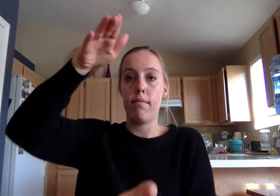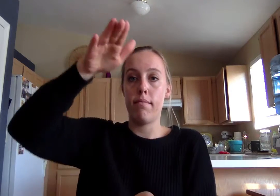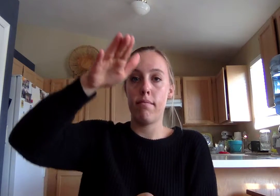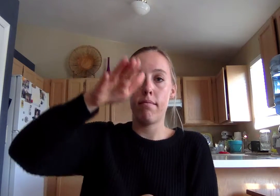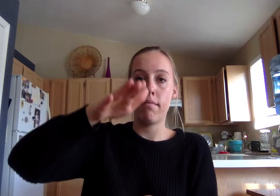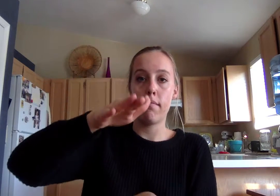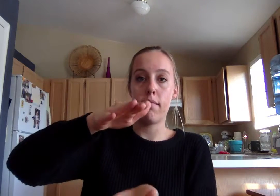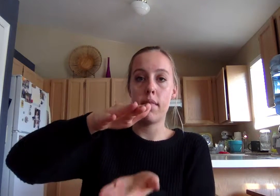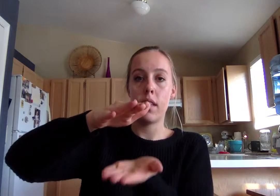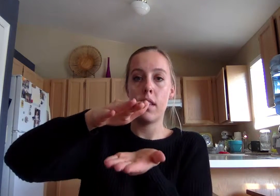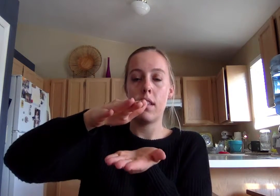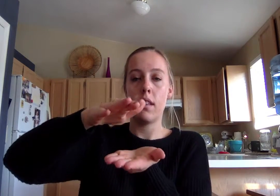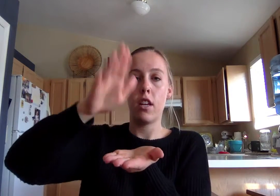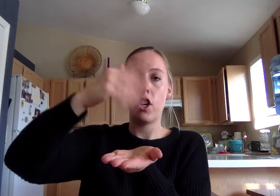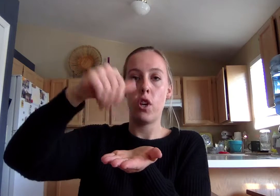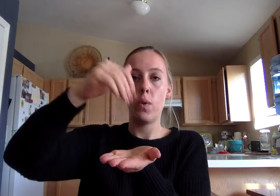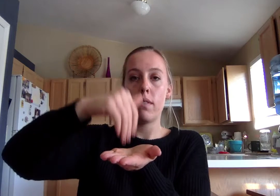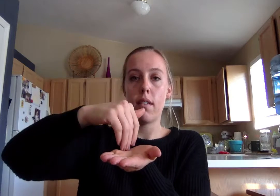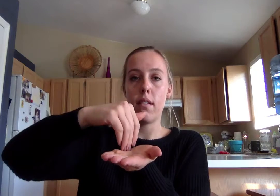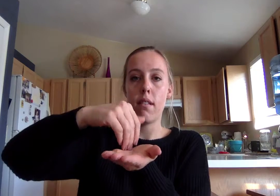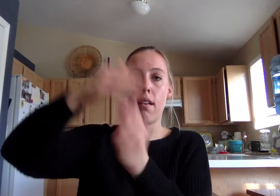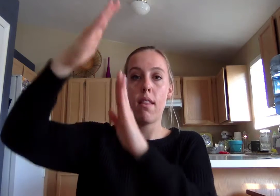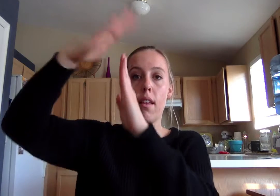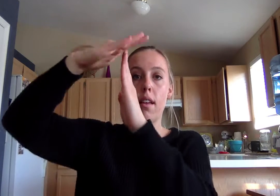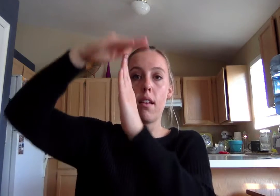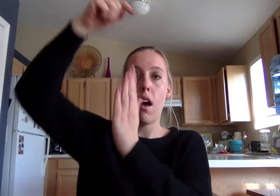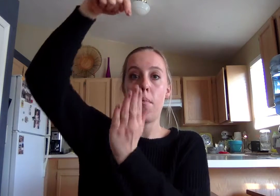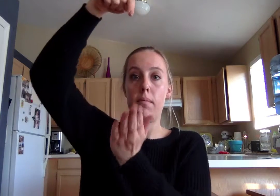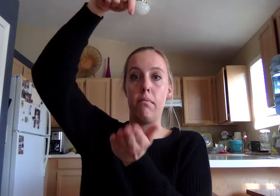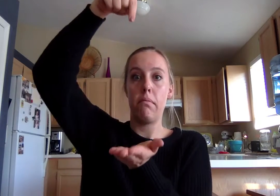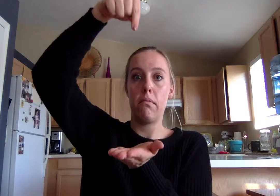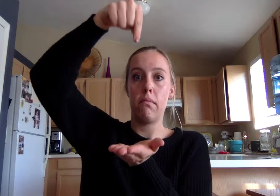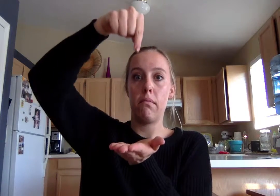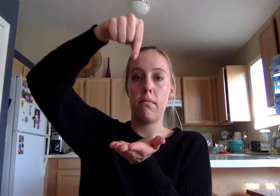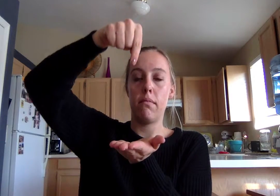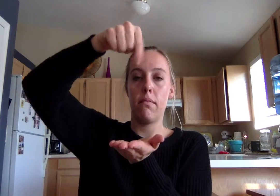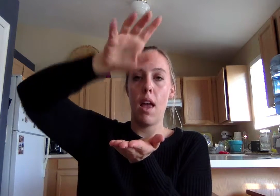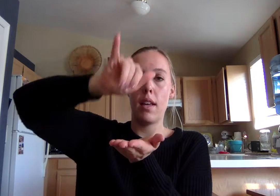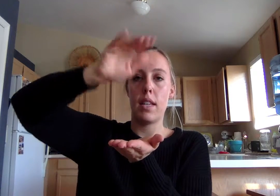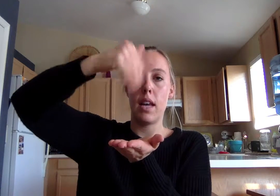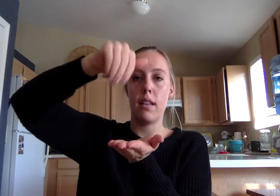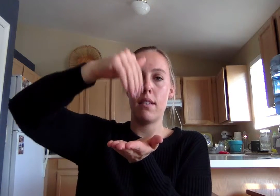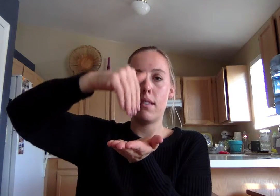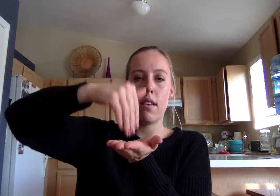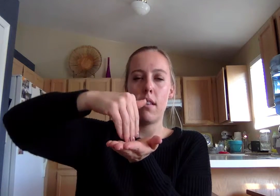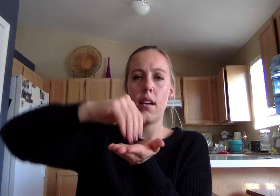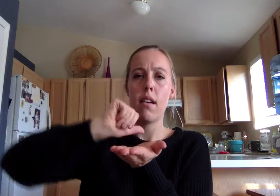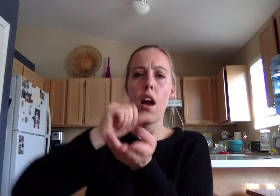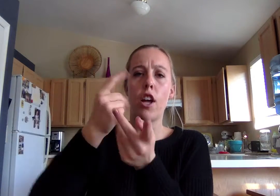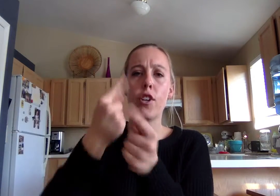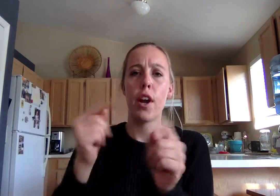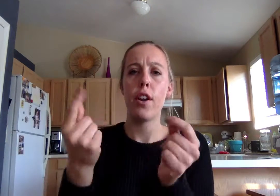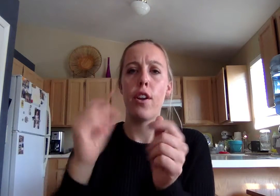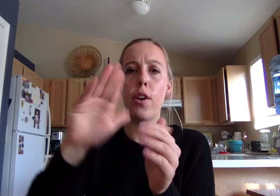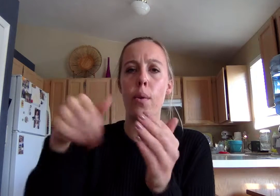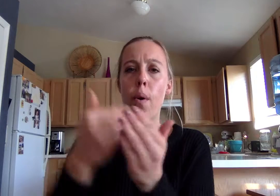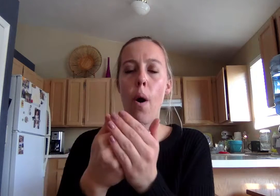is you center the very top as you go down. So you're not trying to center this whole 3 pounds at once. You're just centering a little bit at a